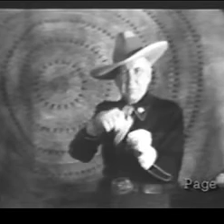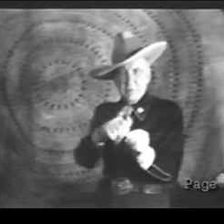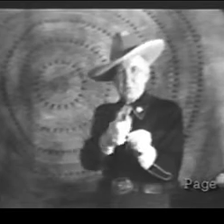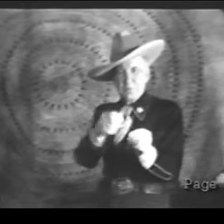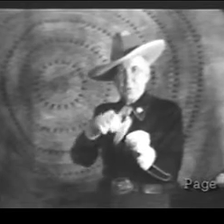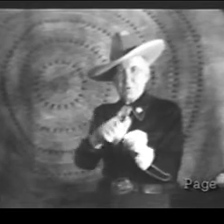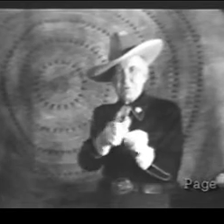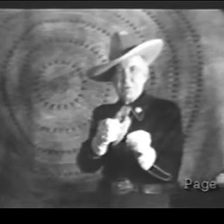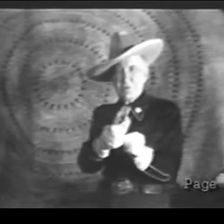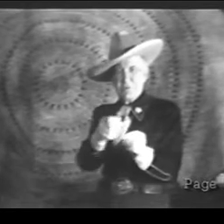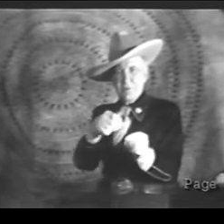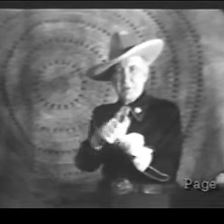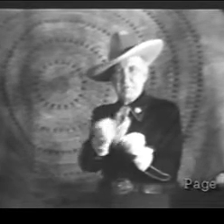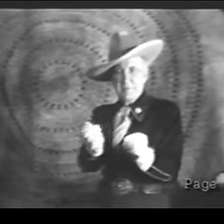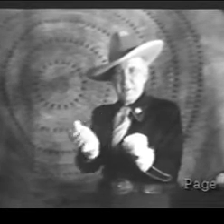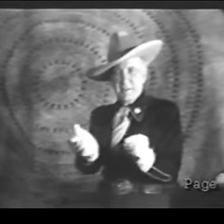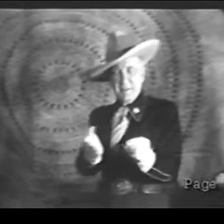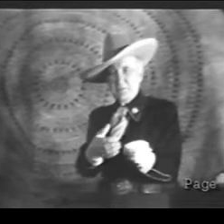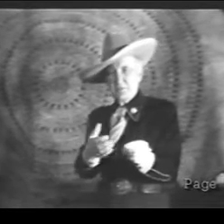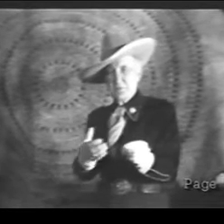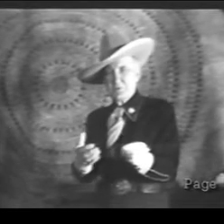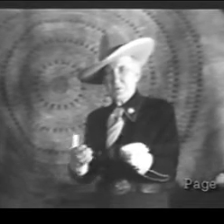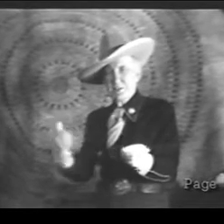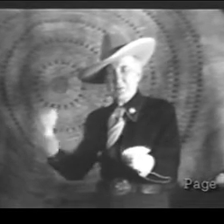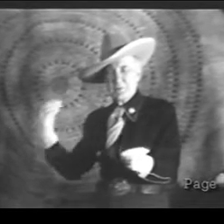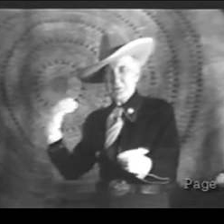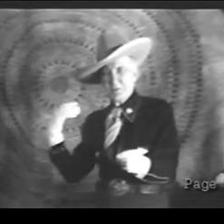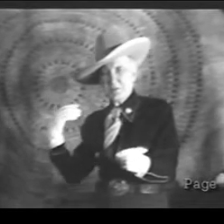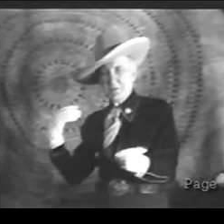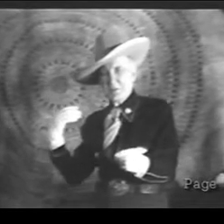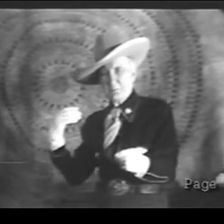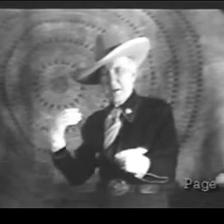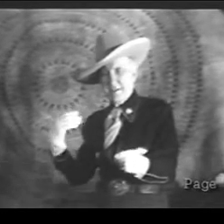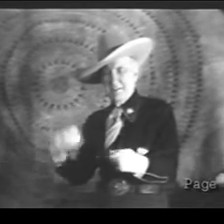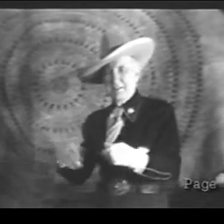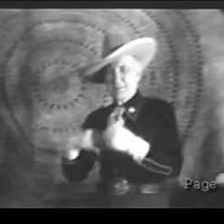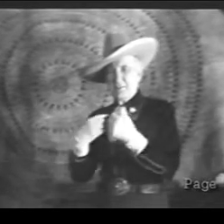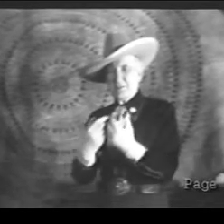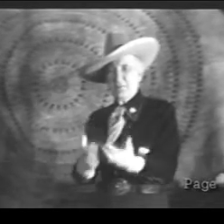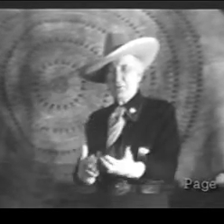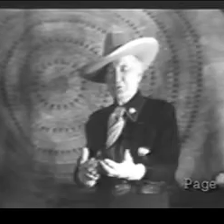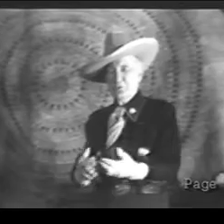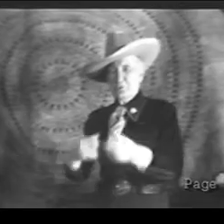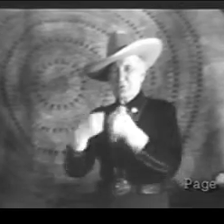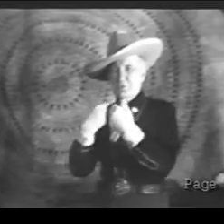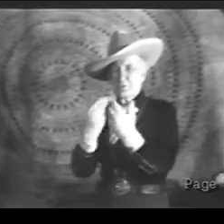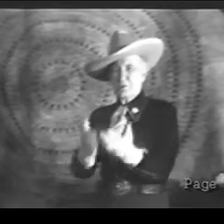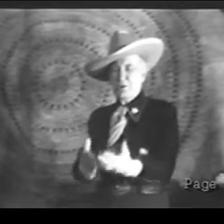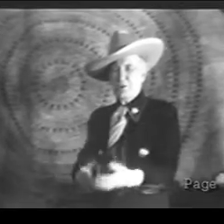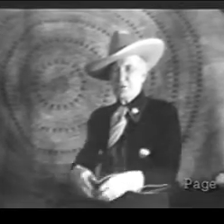go through the motions of sewing. And that, of course, was your sinew out of the back. You've got the food, you've used the horns,